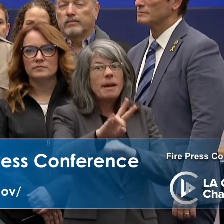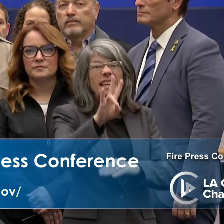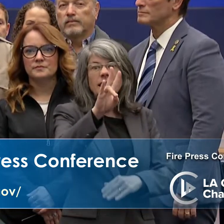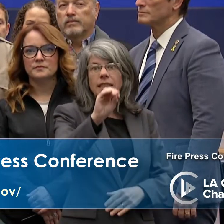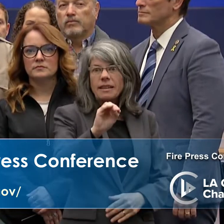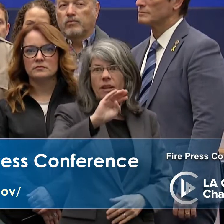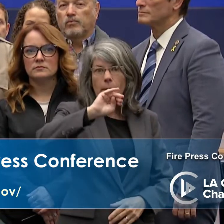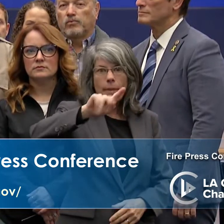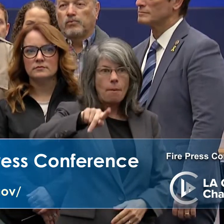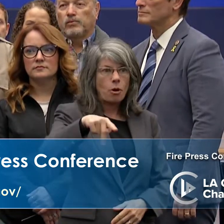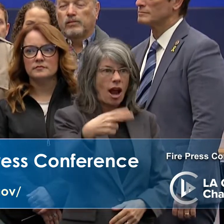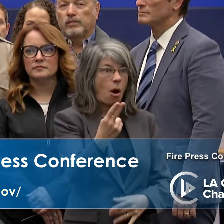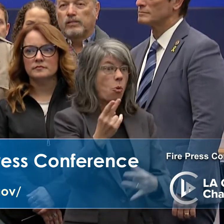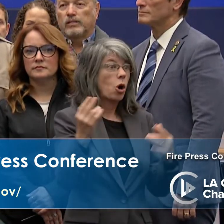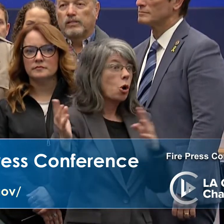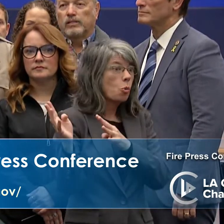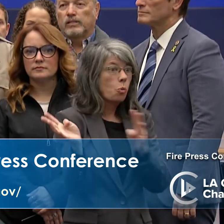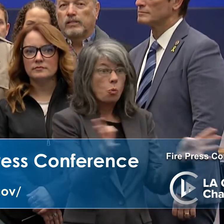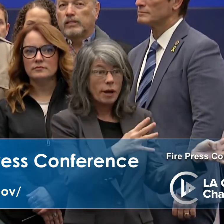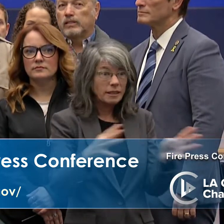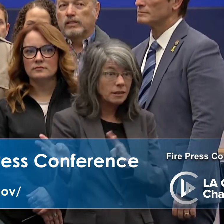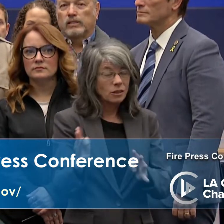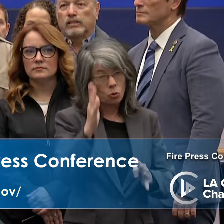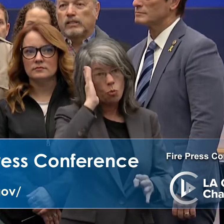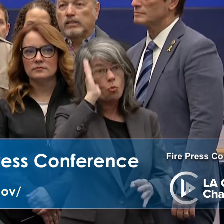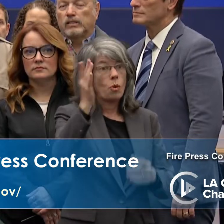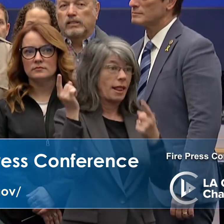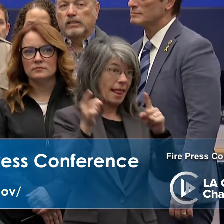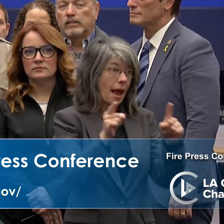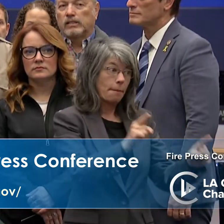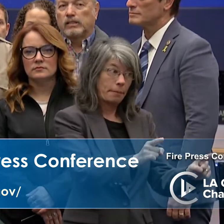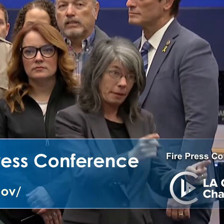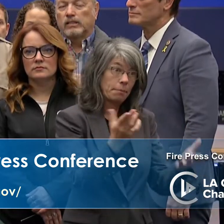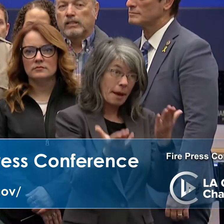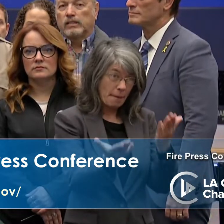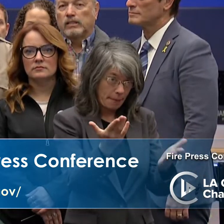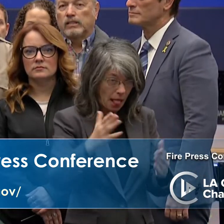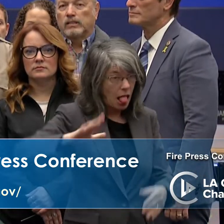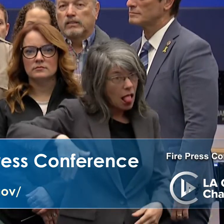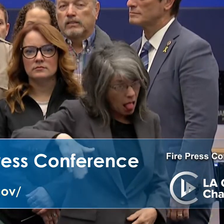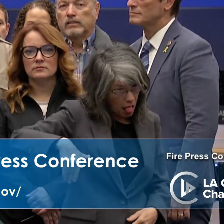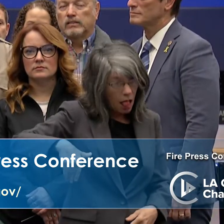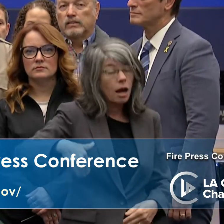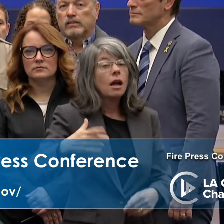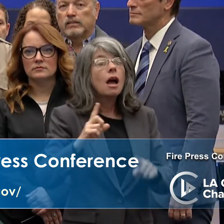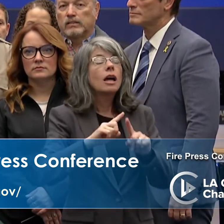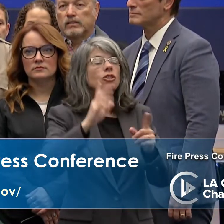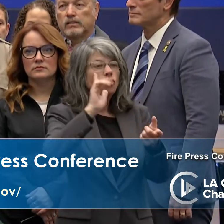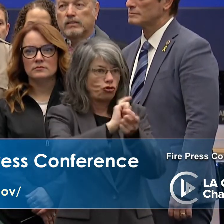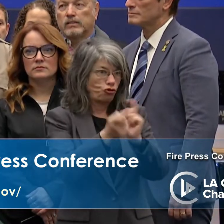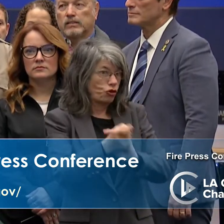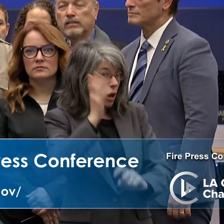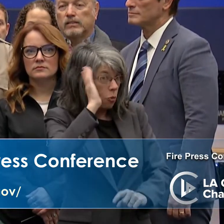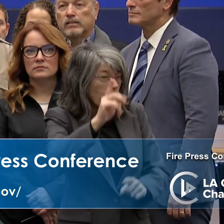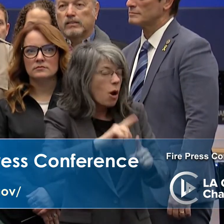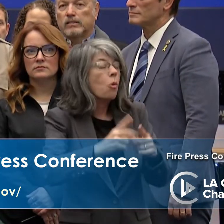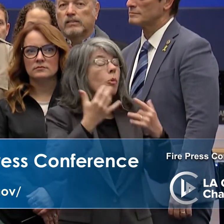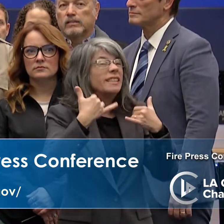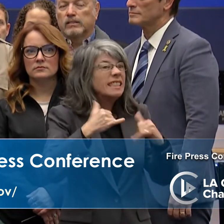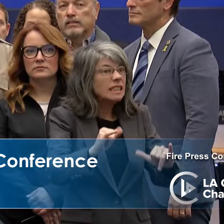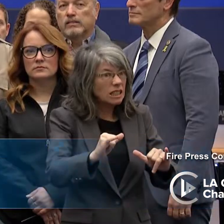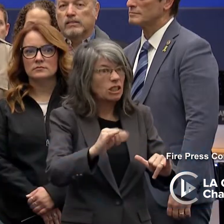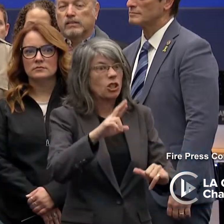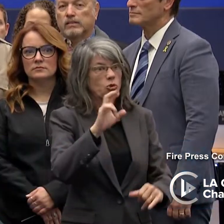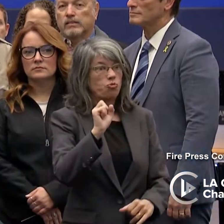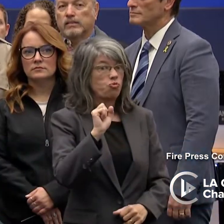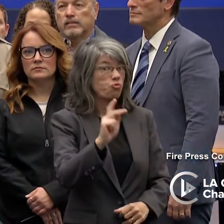70-mile-an-hour winds have yet to materialize. However, this could change, and we are still at risk.